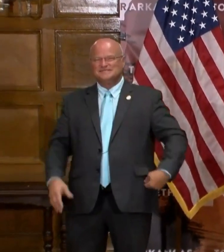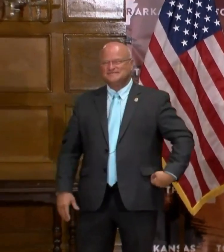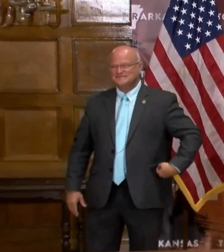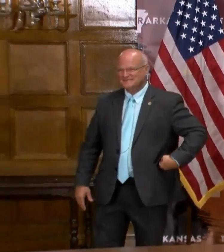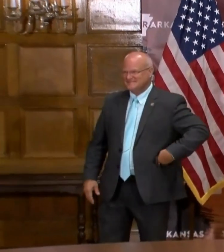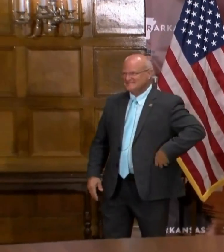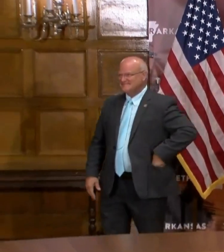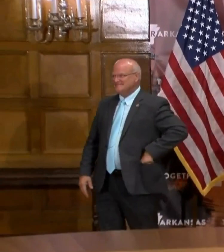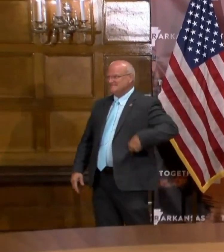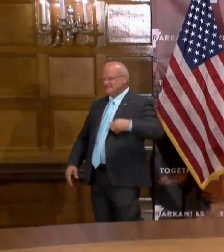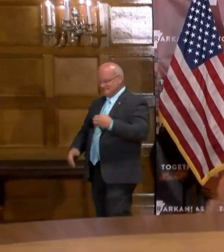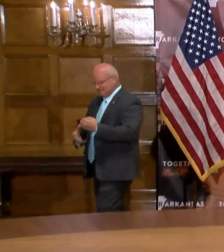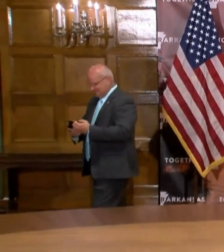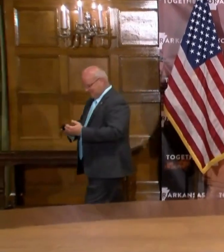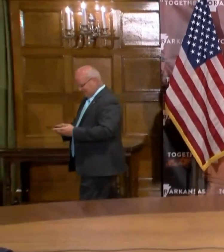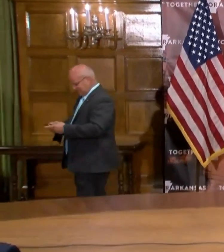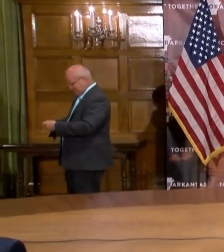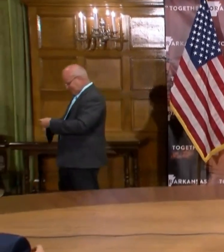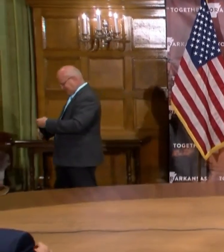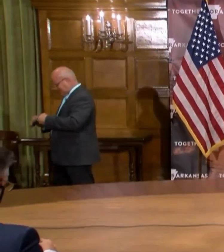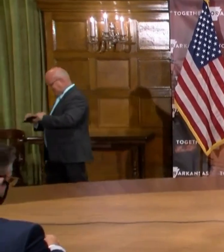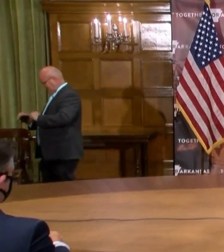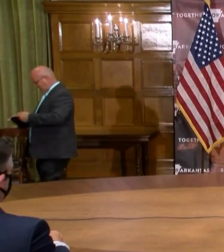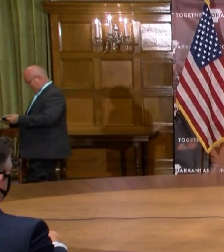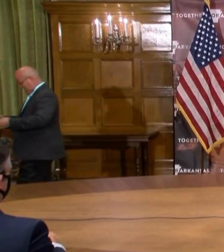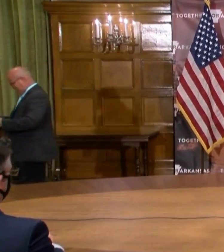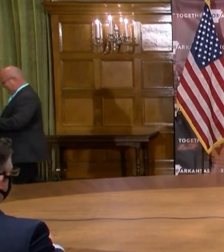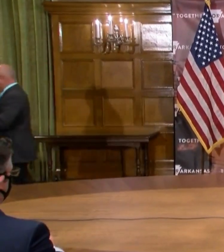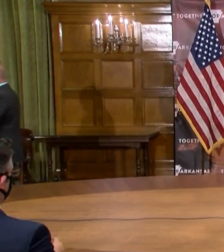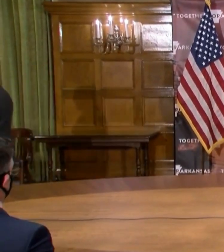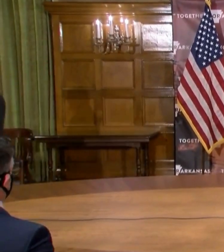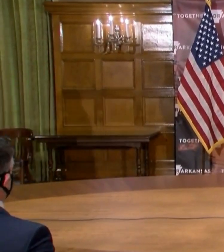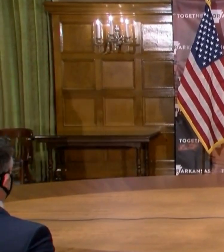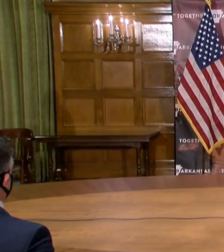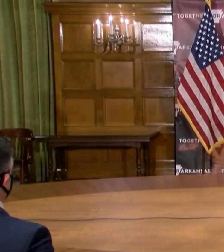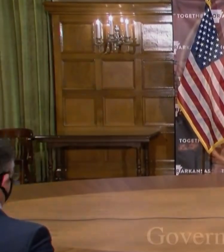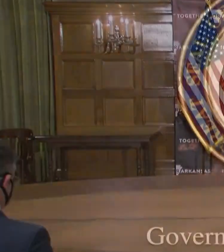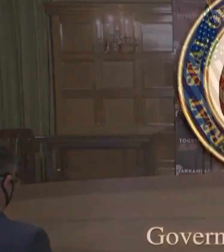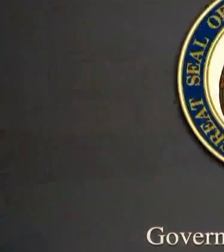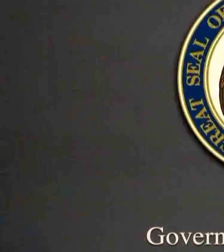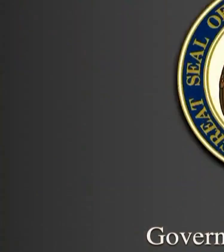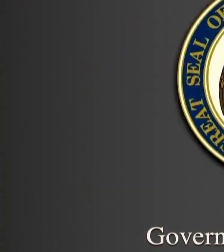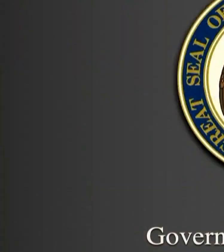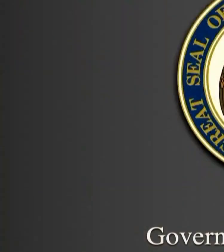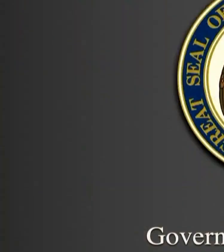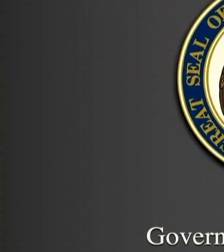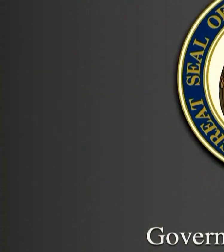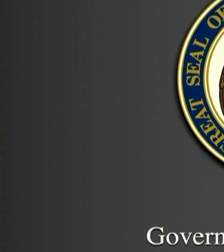Any hints for